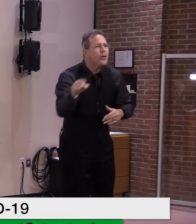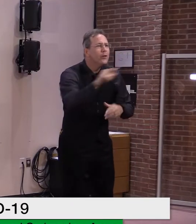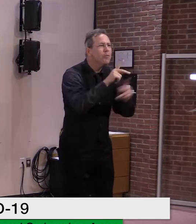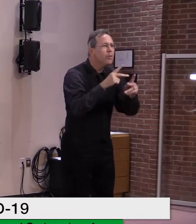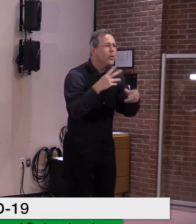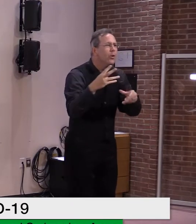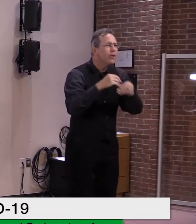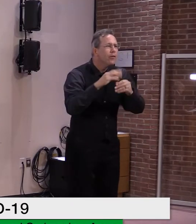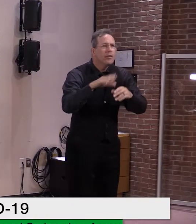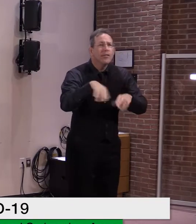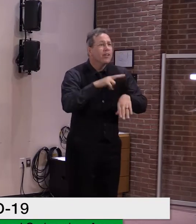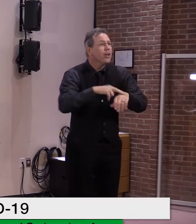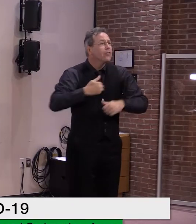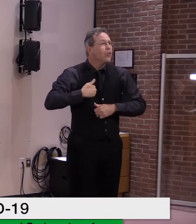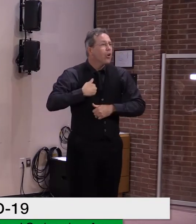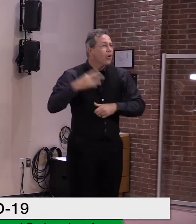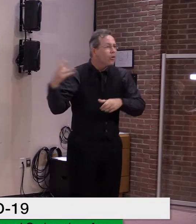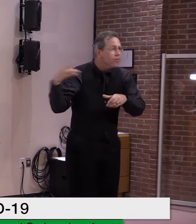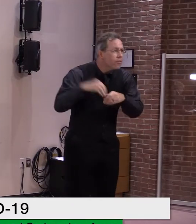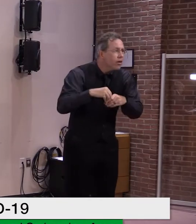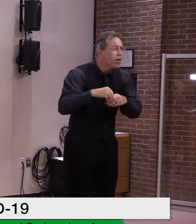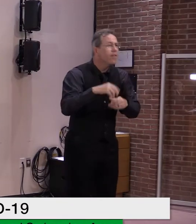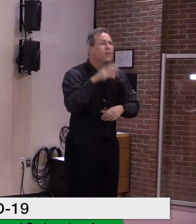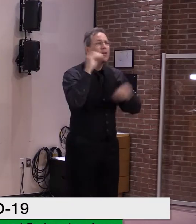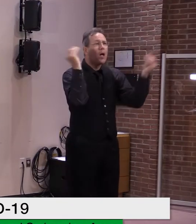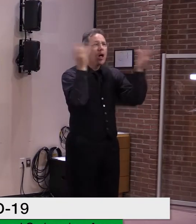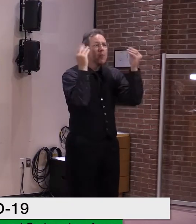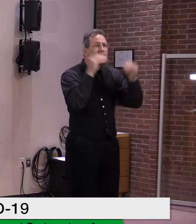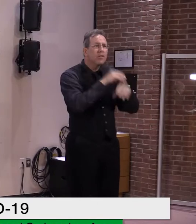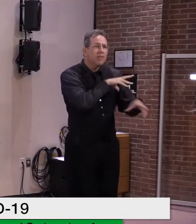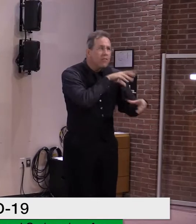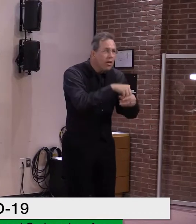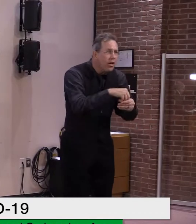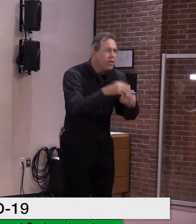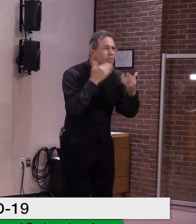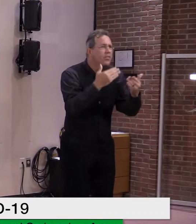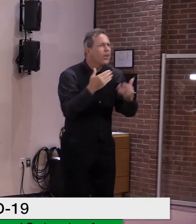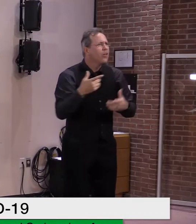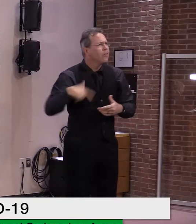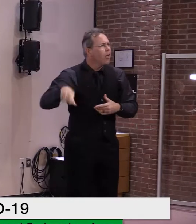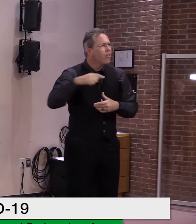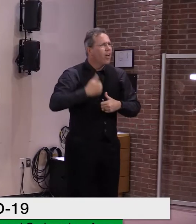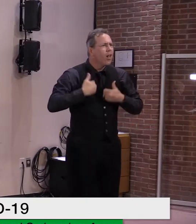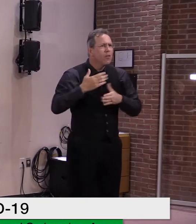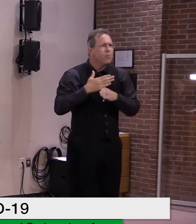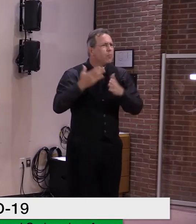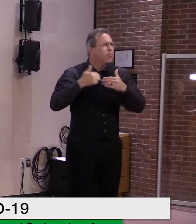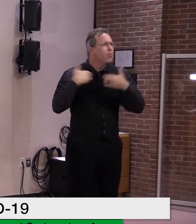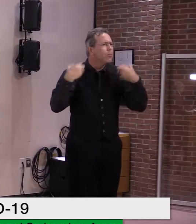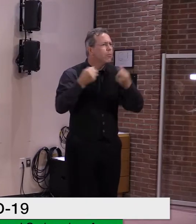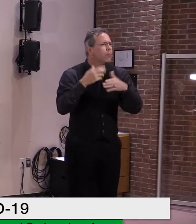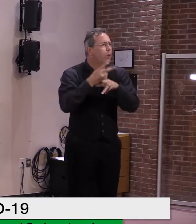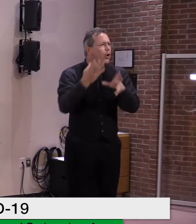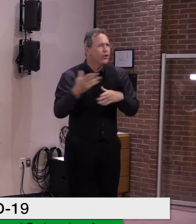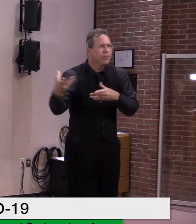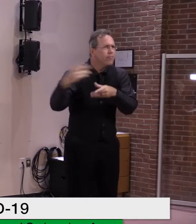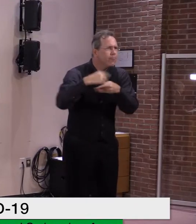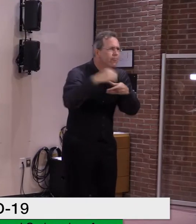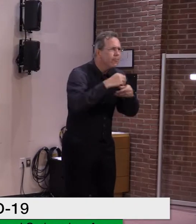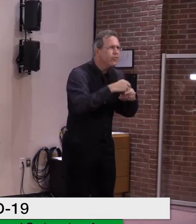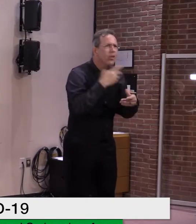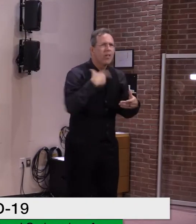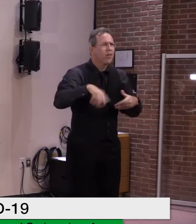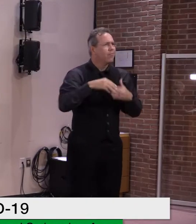who have supported us to lead the nation in vaccinating our population. But that's only the tip of